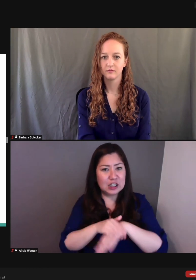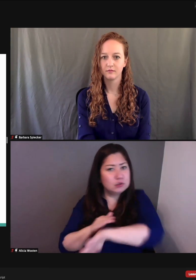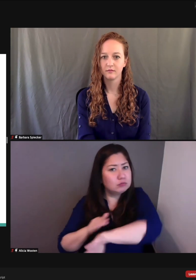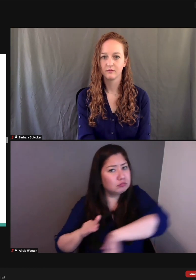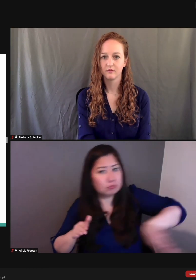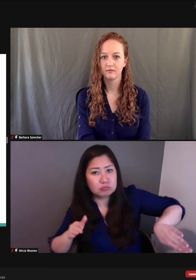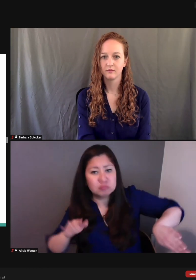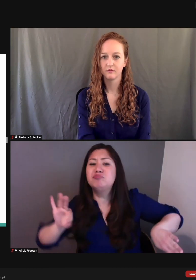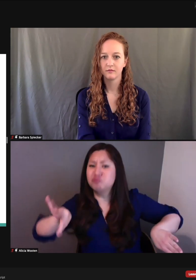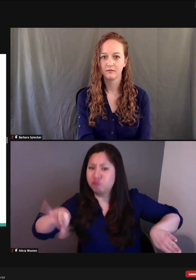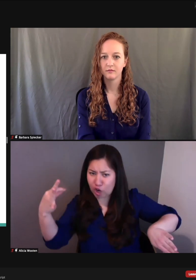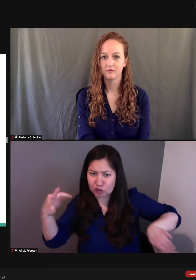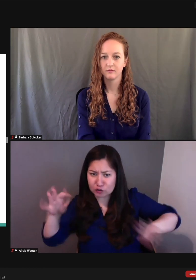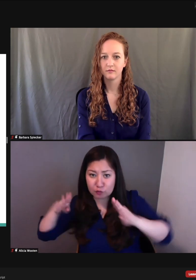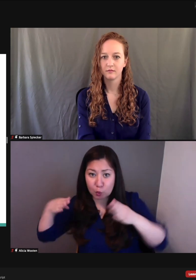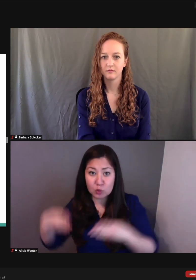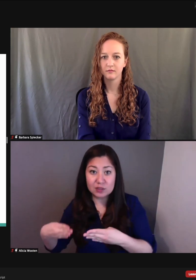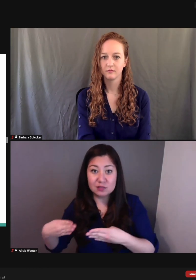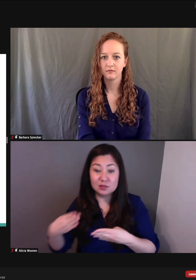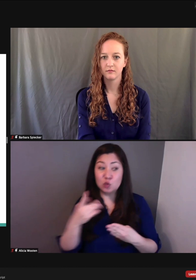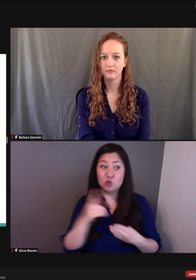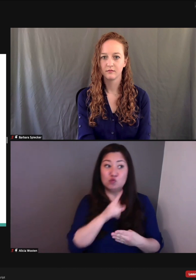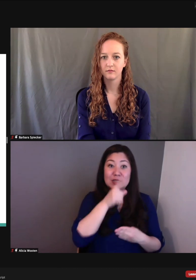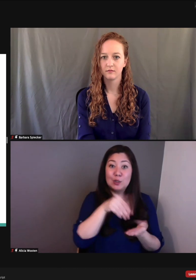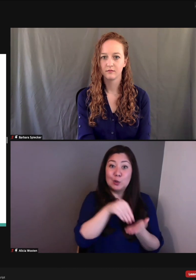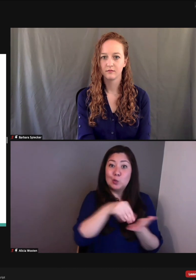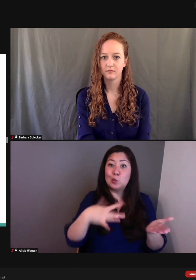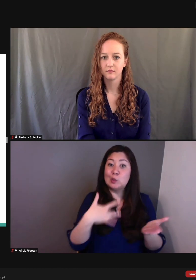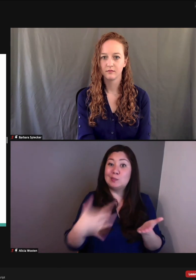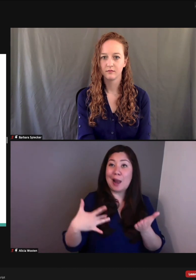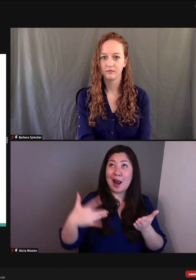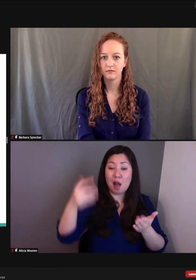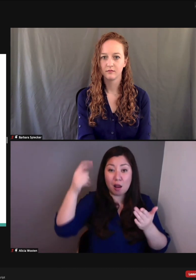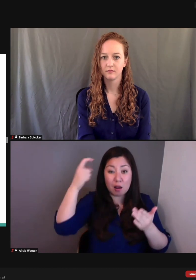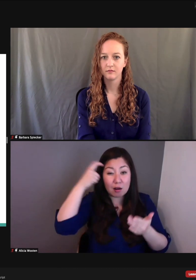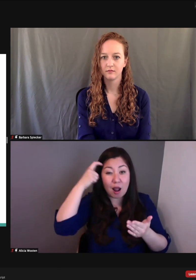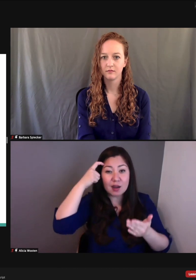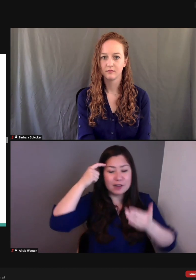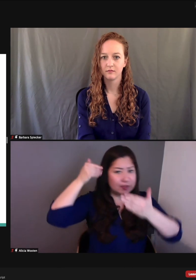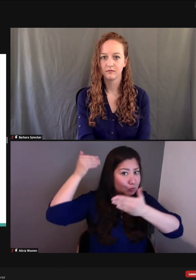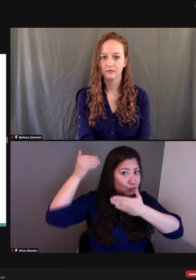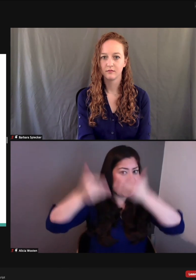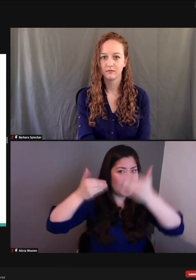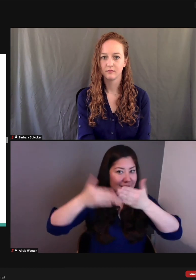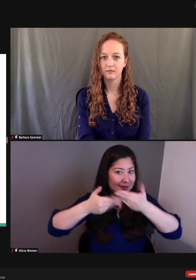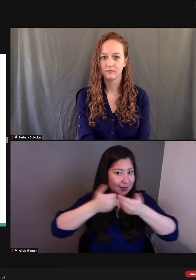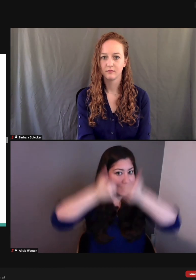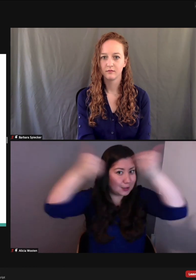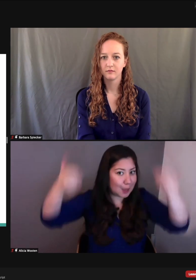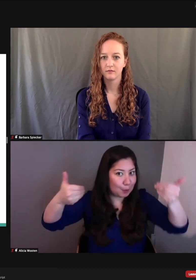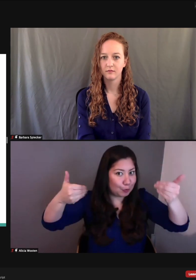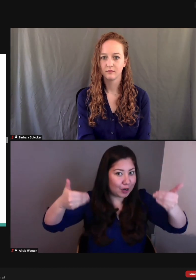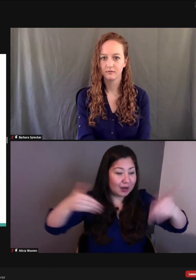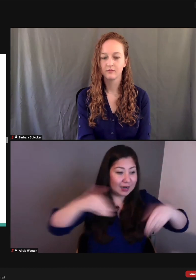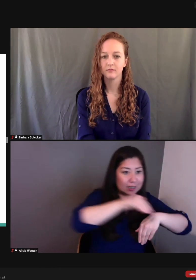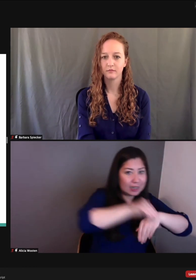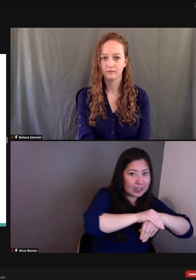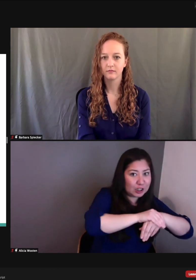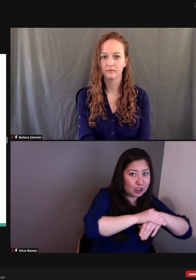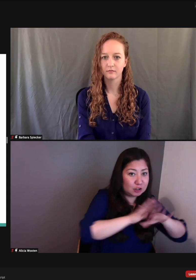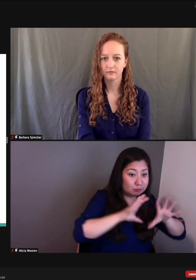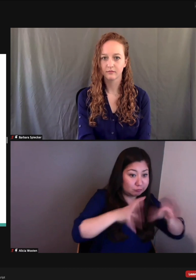ASL. And so it's being oppressive and restricting the ability to succeed in